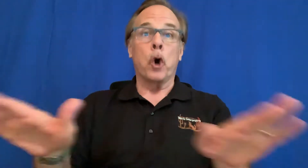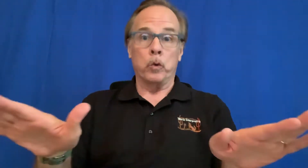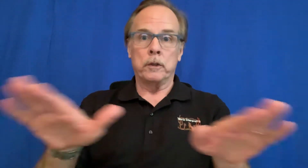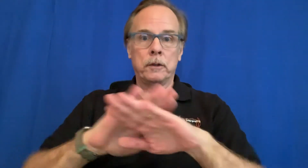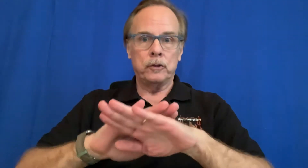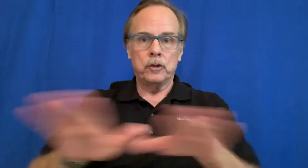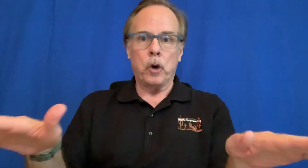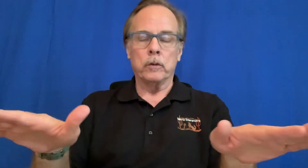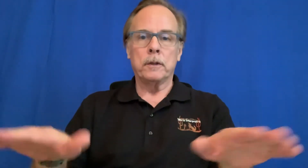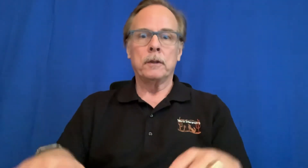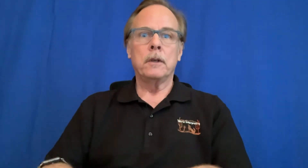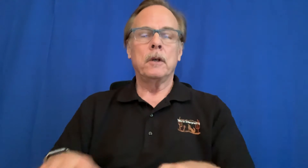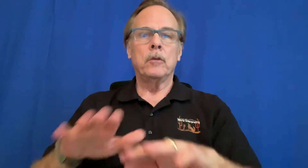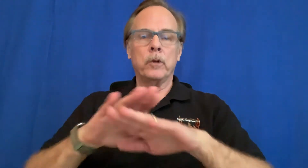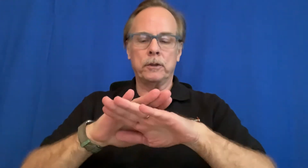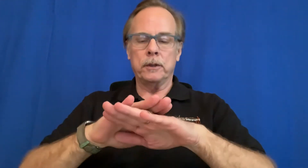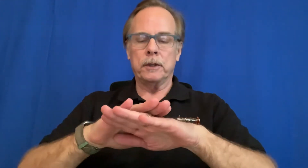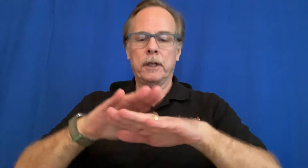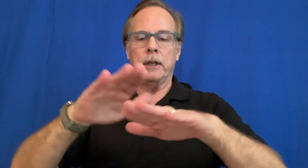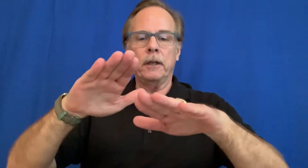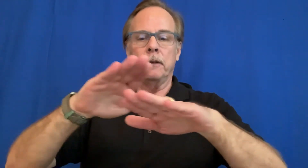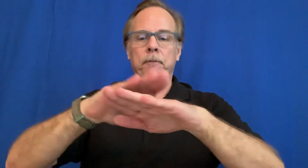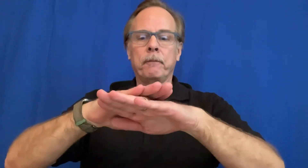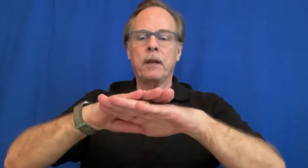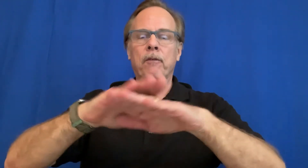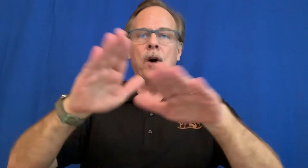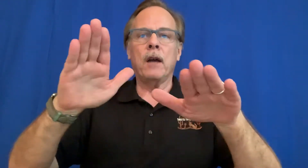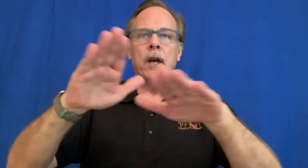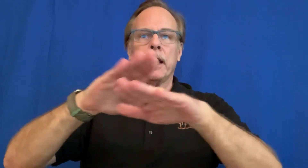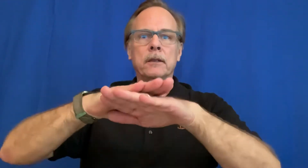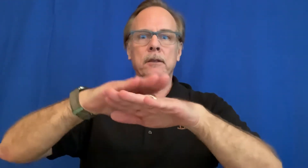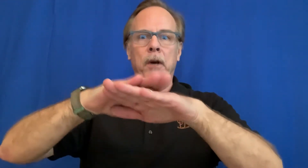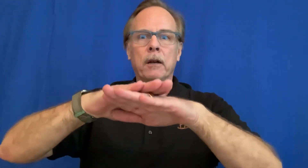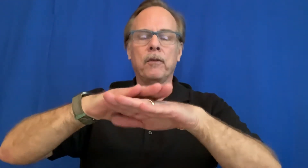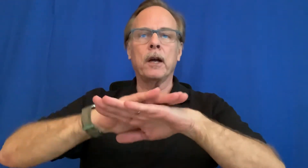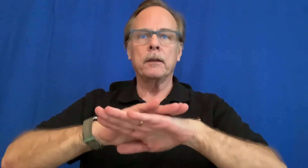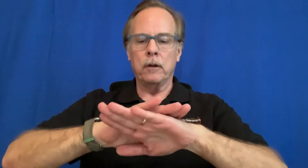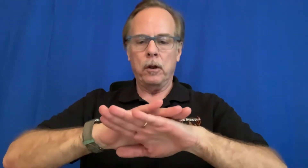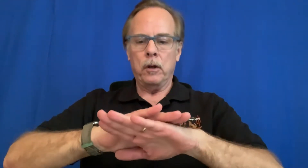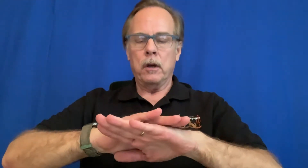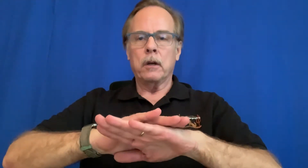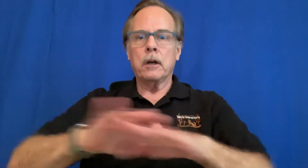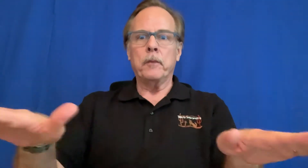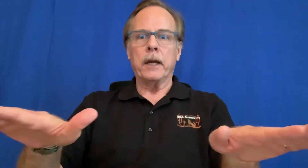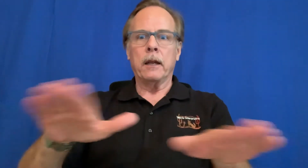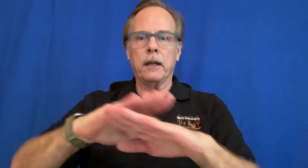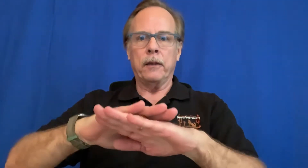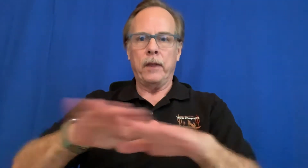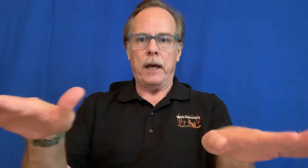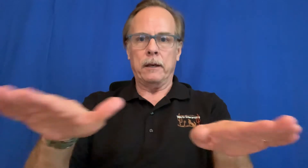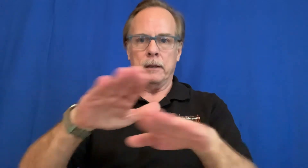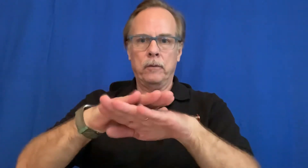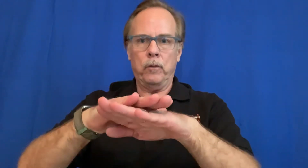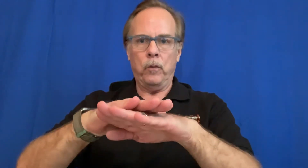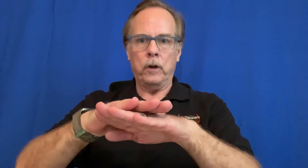don't, which is the 5-hand modified coming out like that. One over top